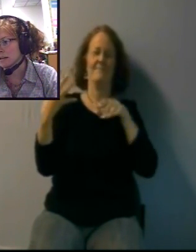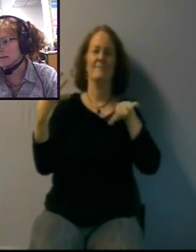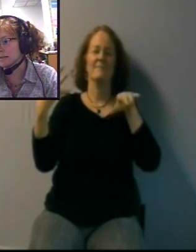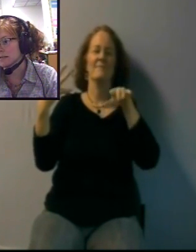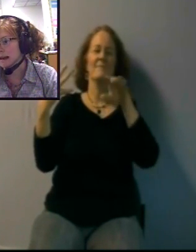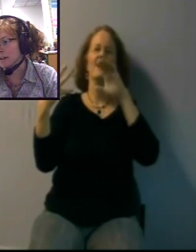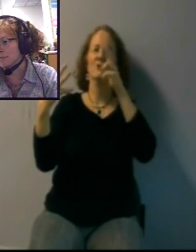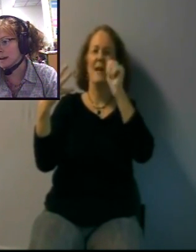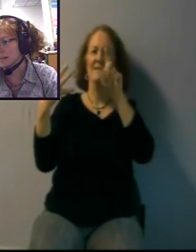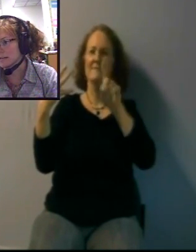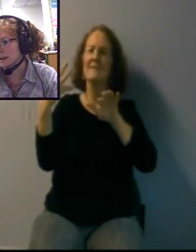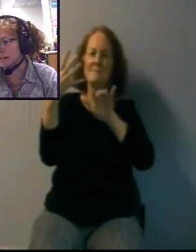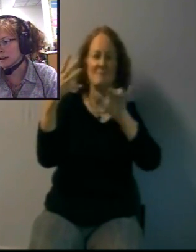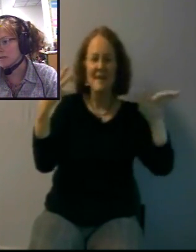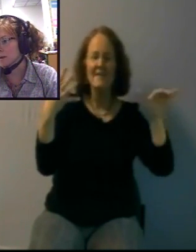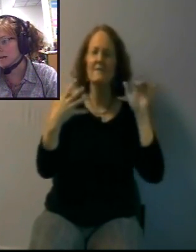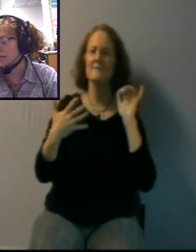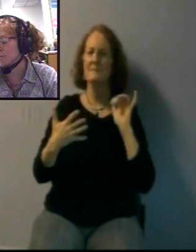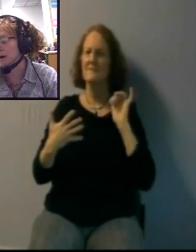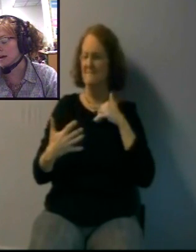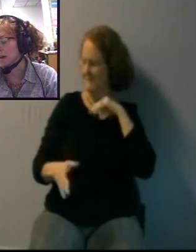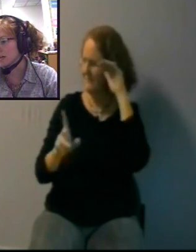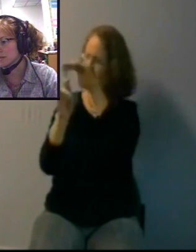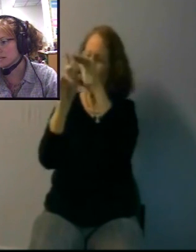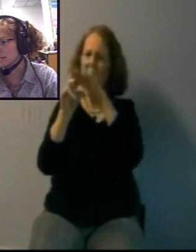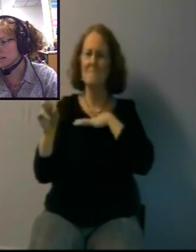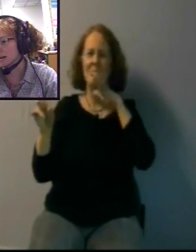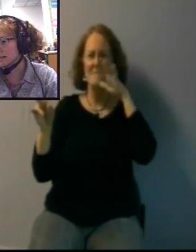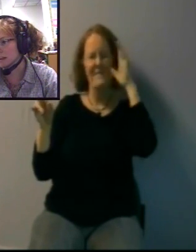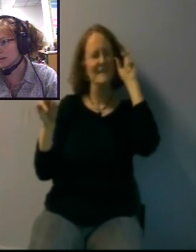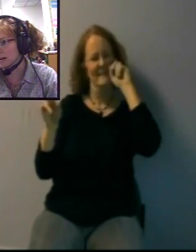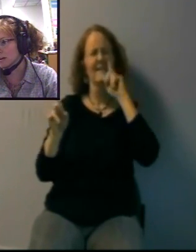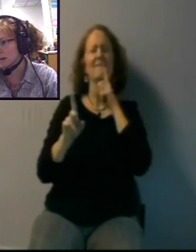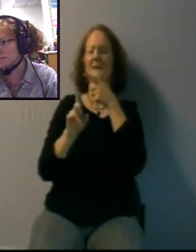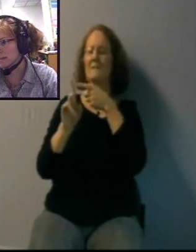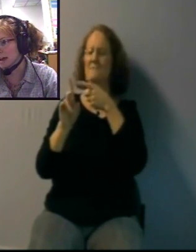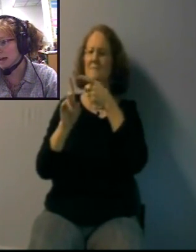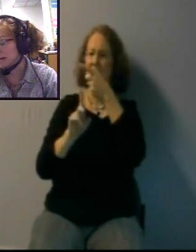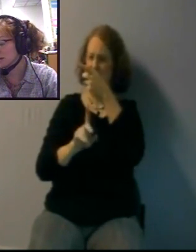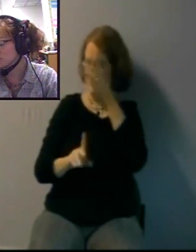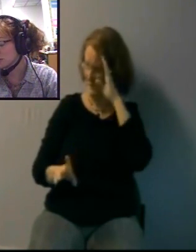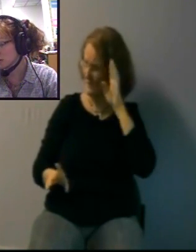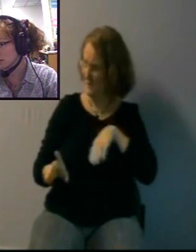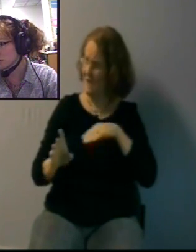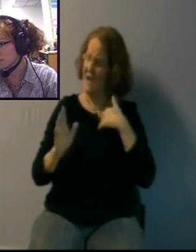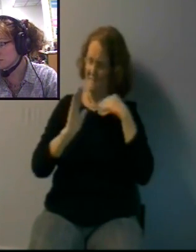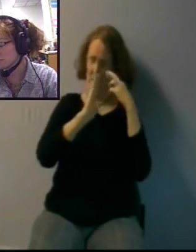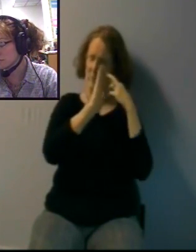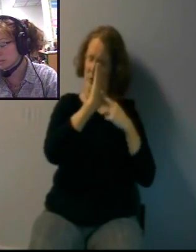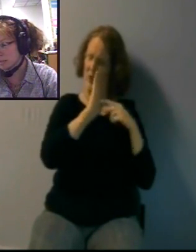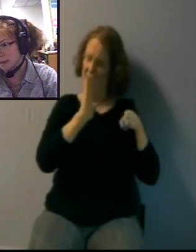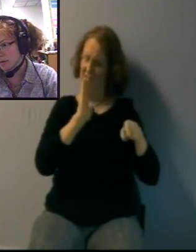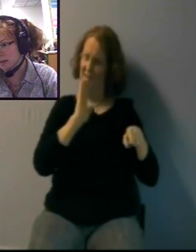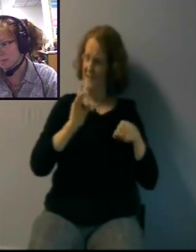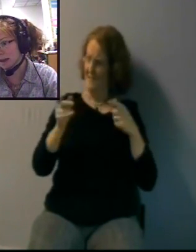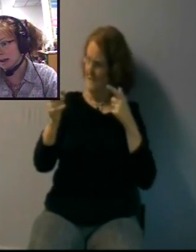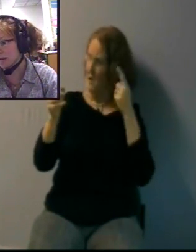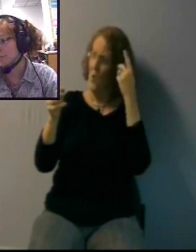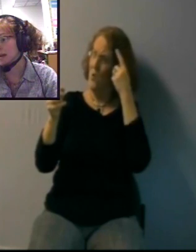is deaf and has a sign name, and my other sister is hearing. Her name is Kay, and we just spell her name Kay. And